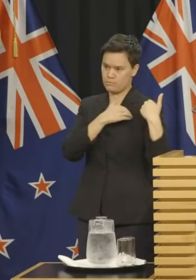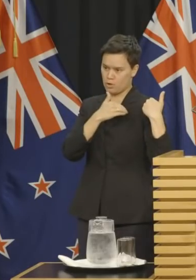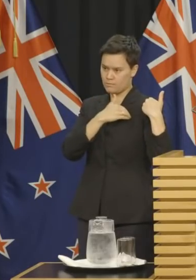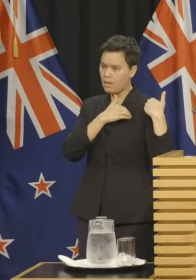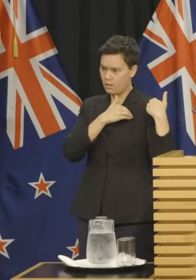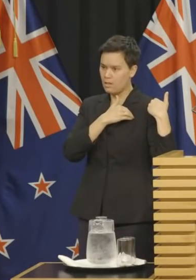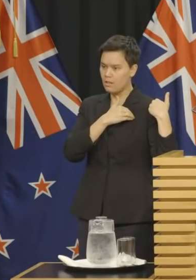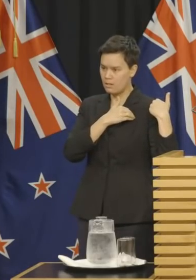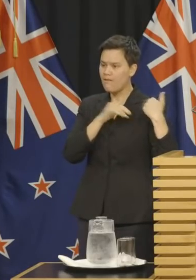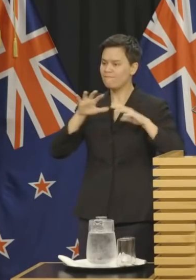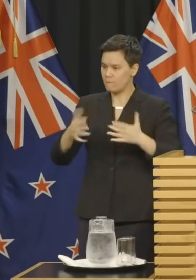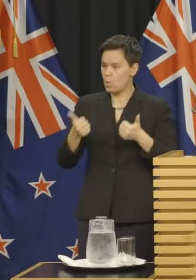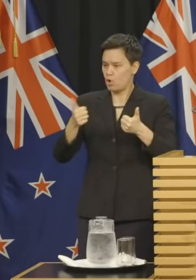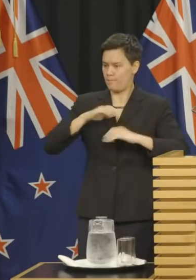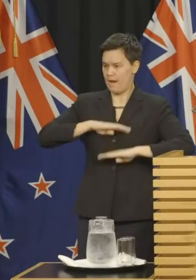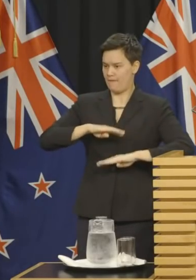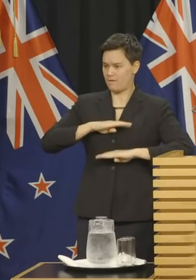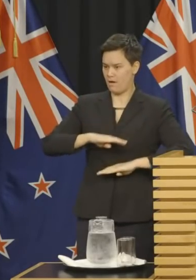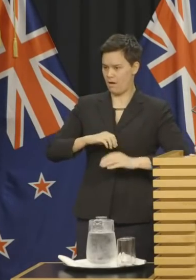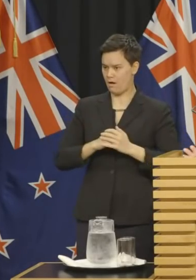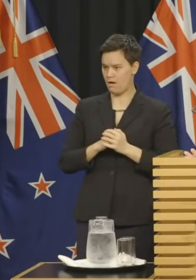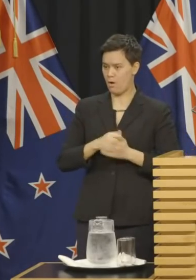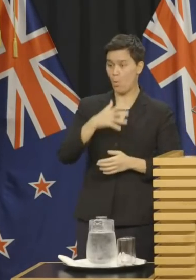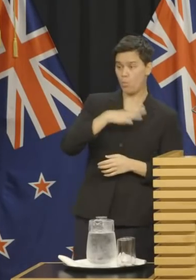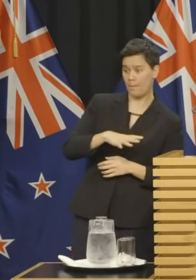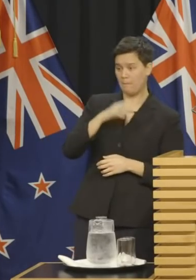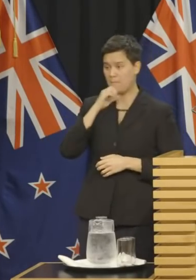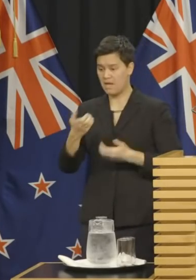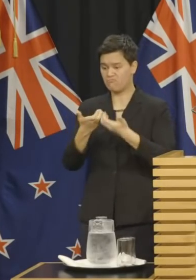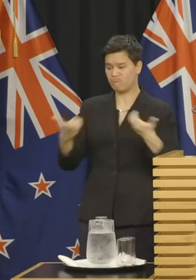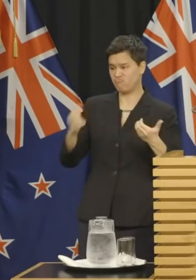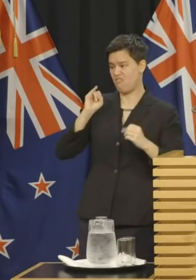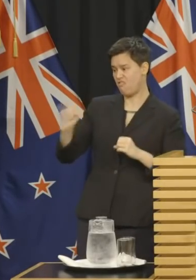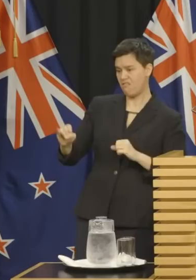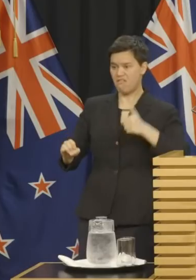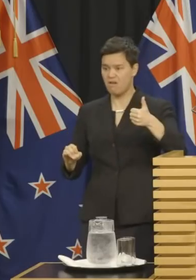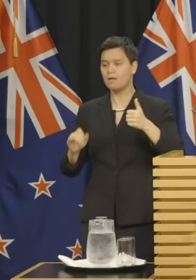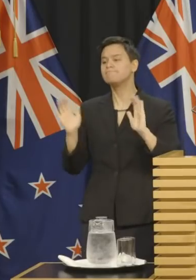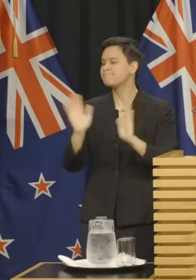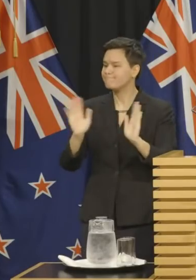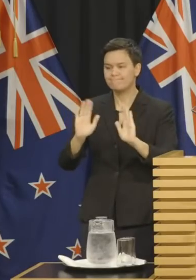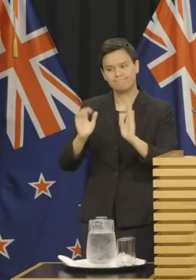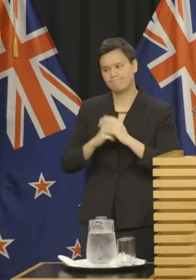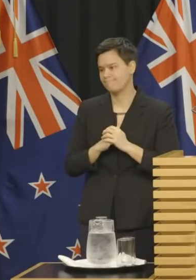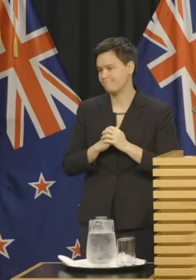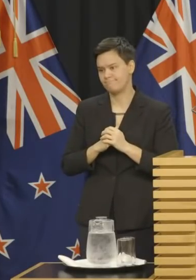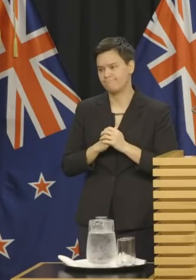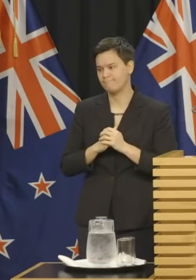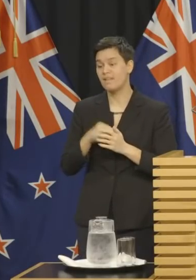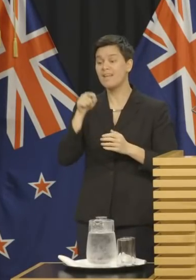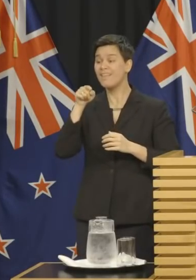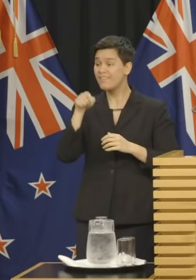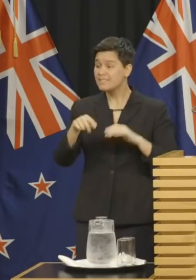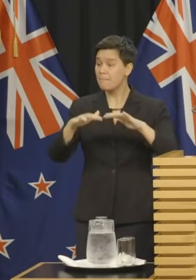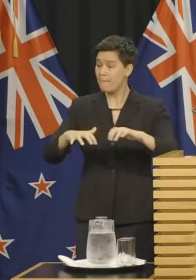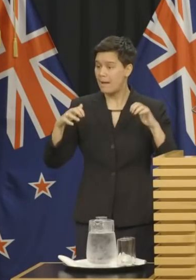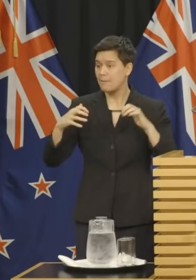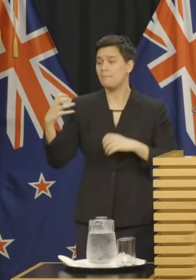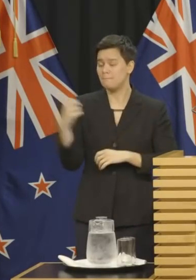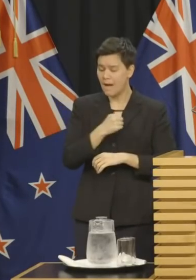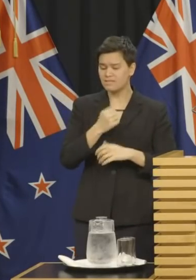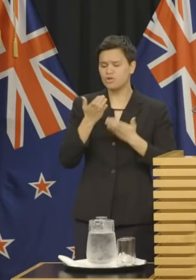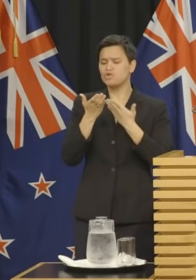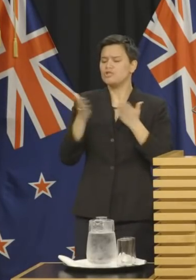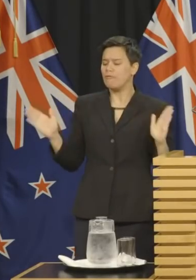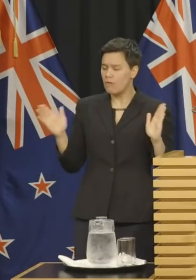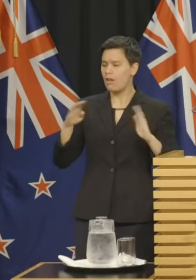to start casting judgments on specific genders here. This is a job for this parliamentary precinct and environment